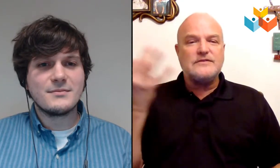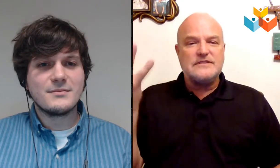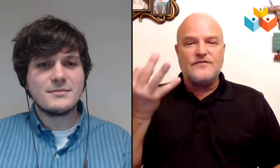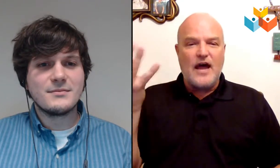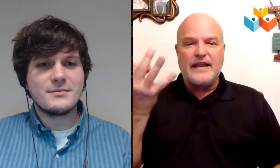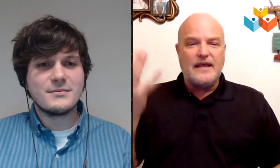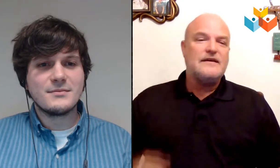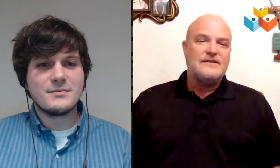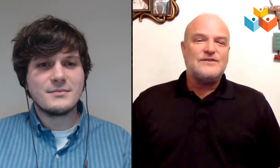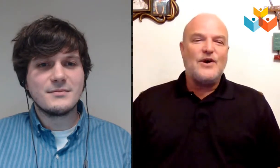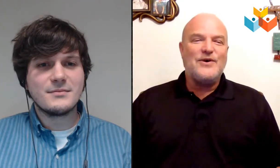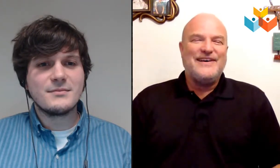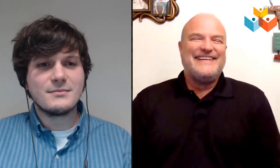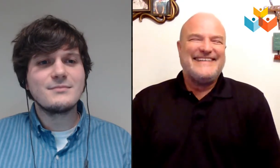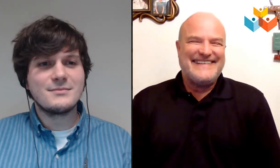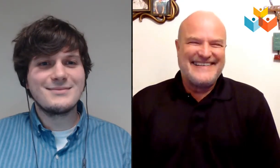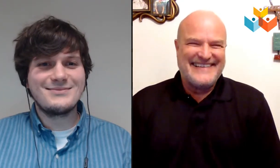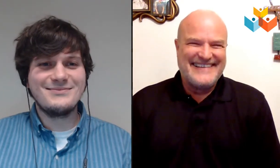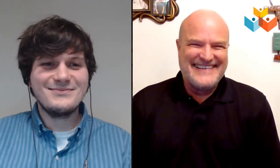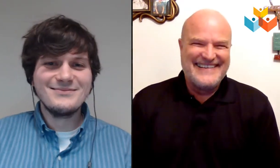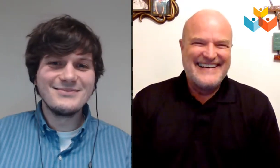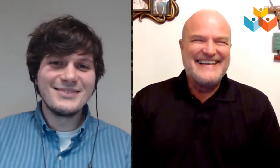Turn it backwards, it's Friday. So